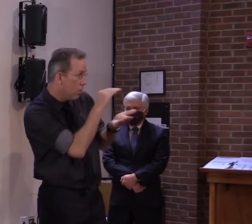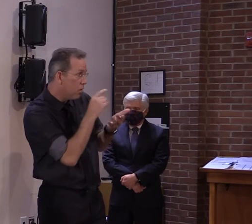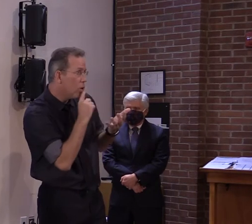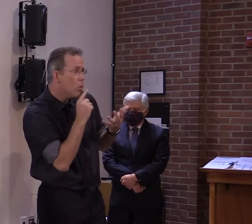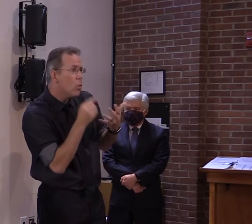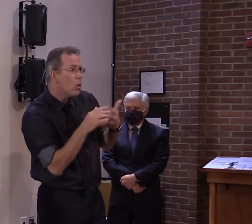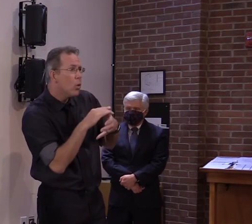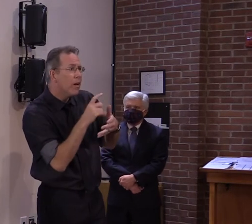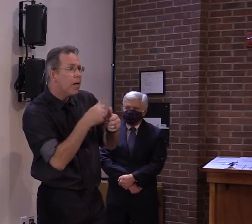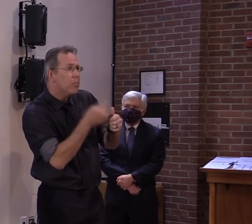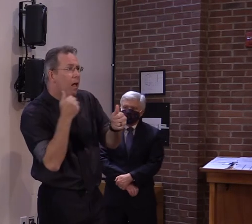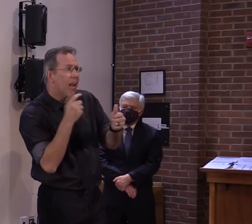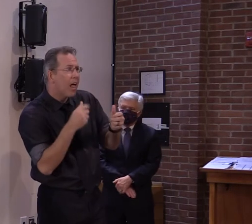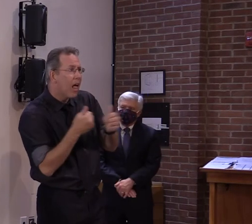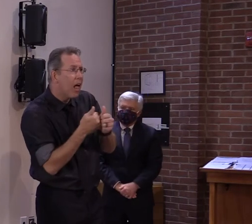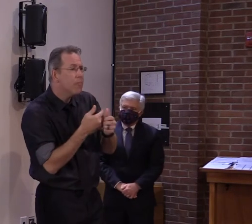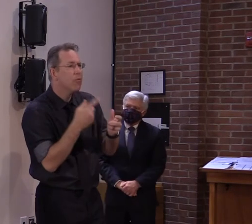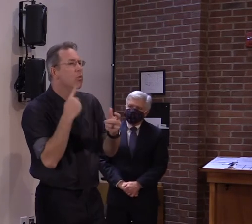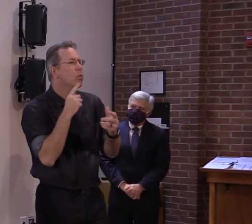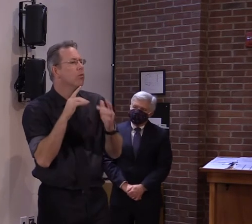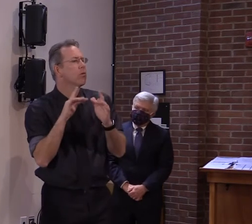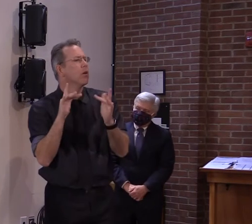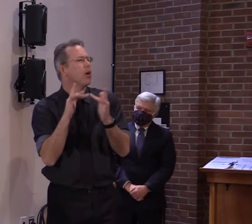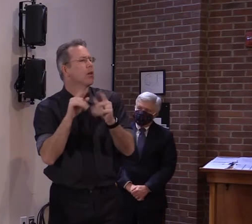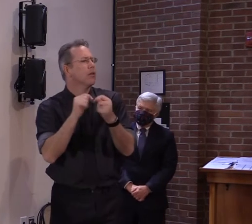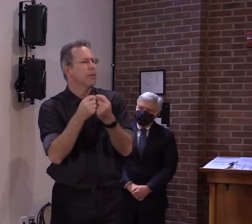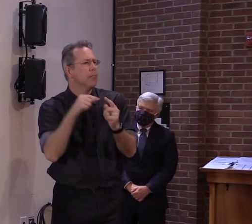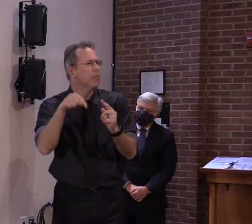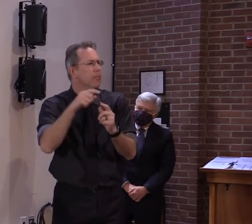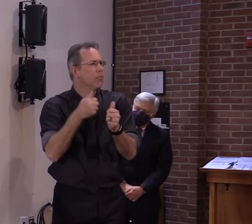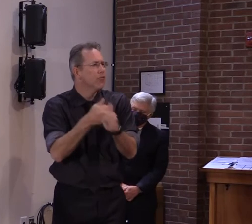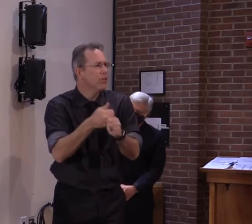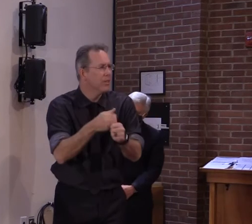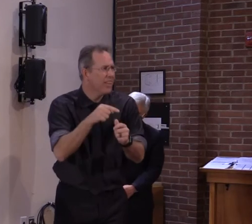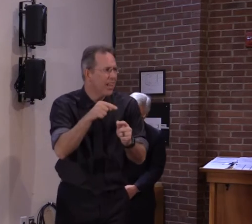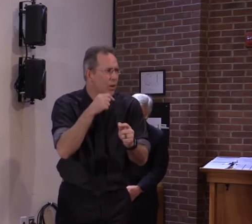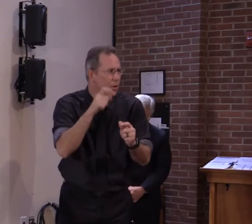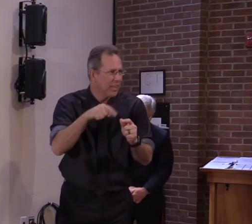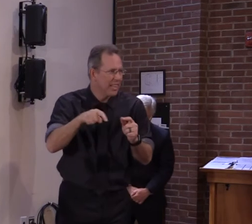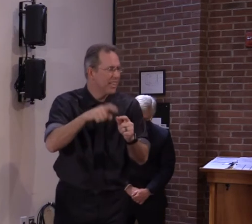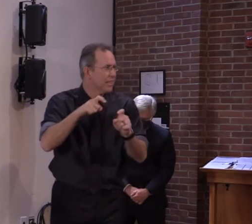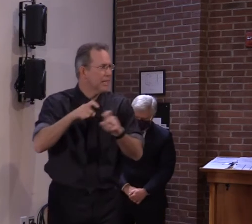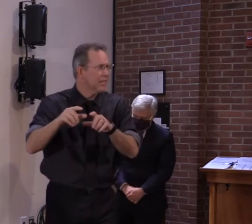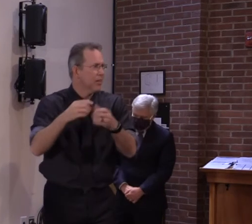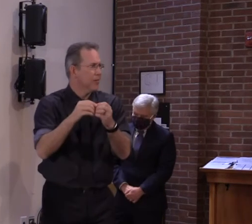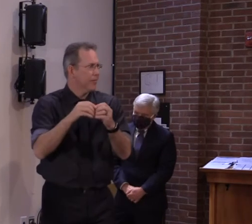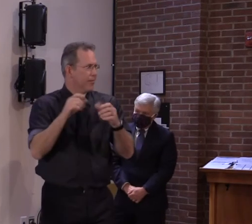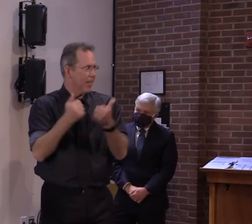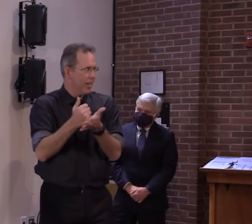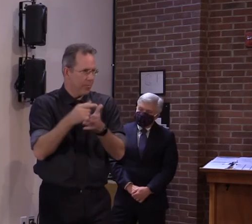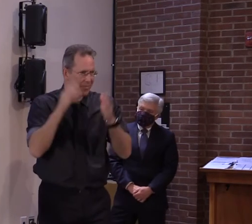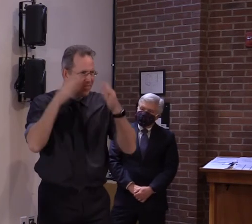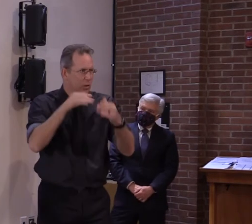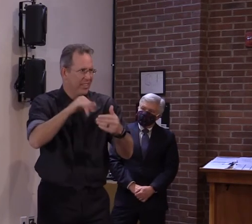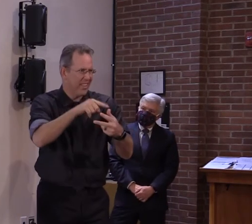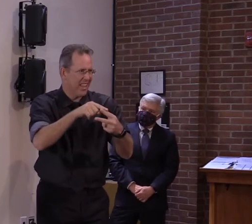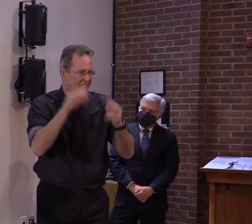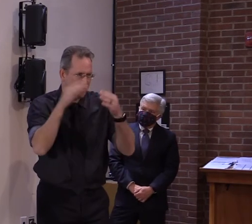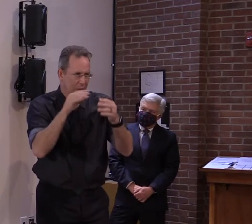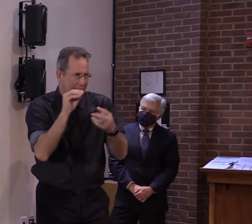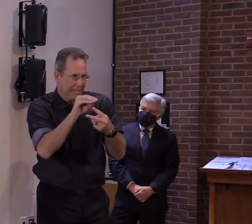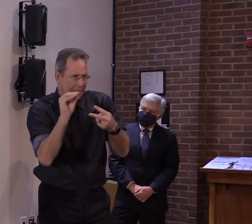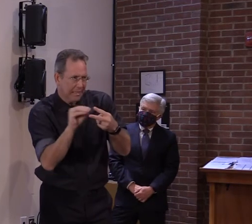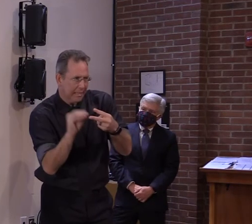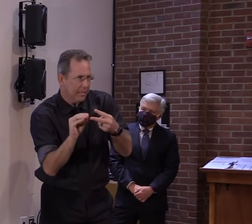because of the numbers that we're seeing right now. So with our increased capacity for contact tracing as well as